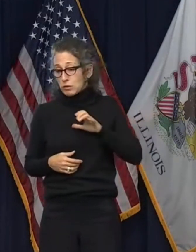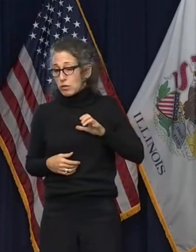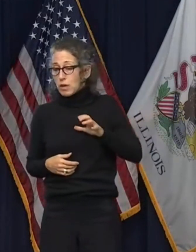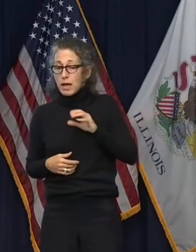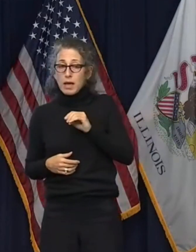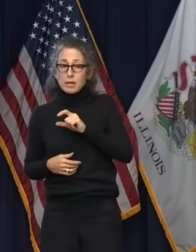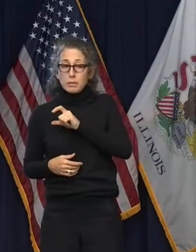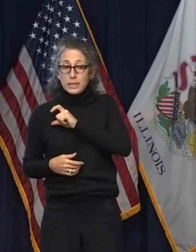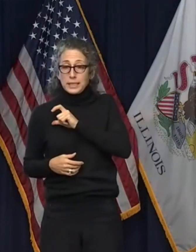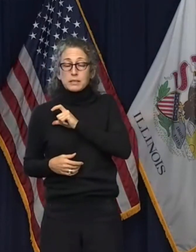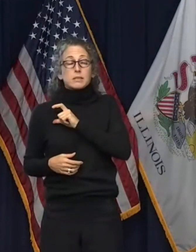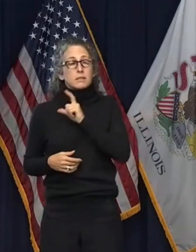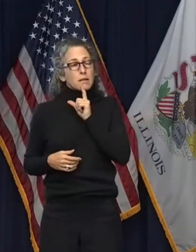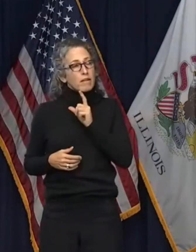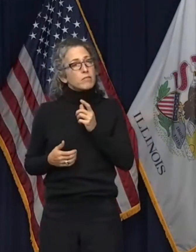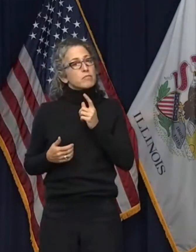been